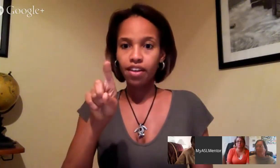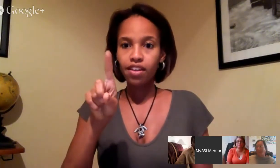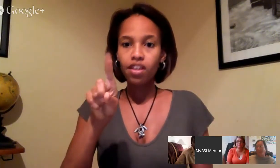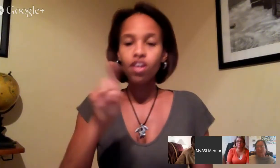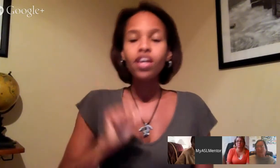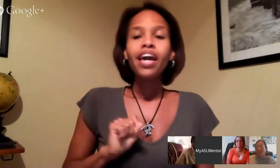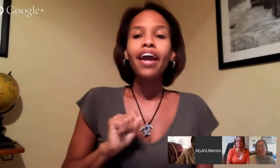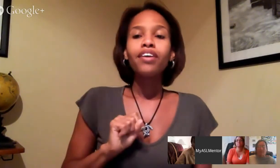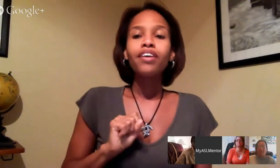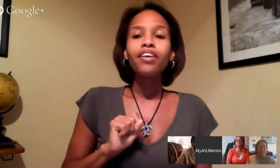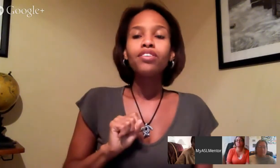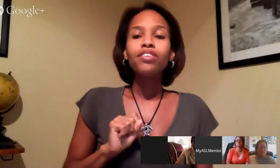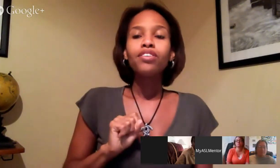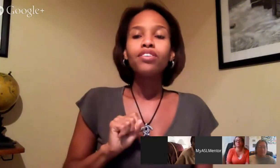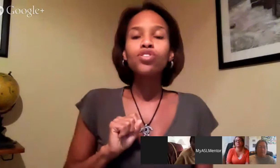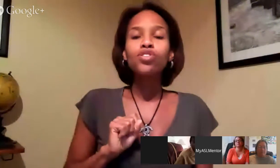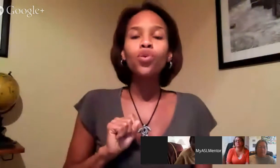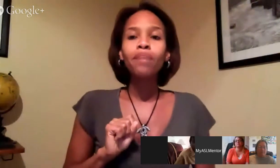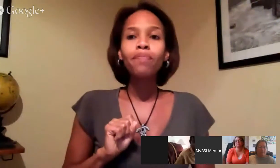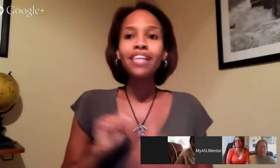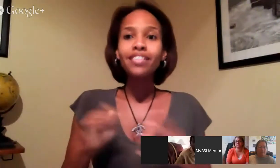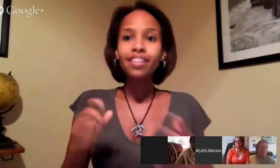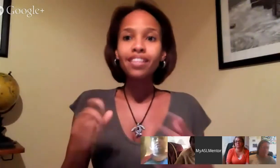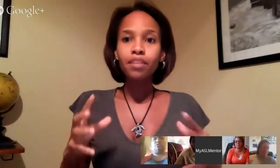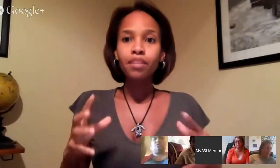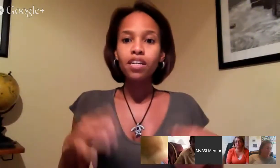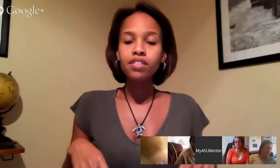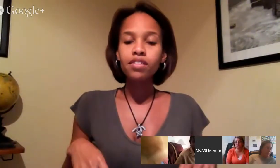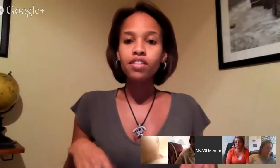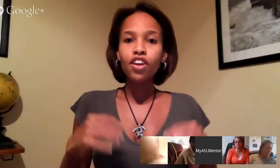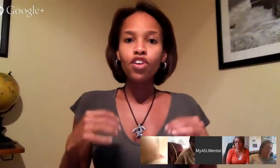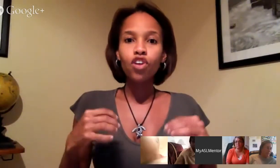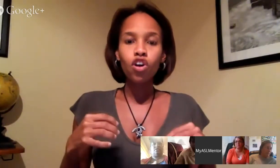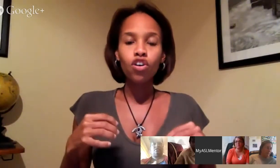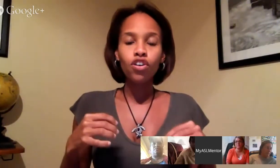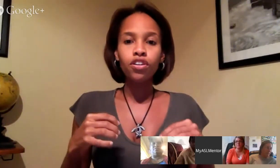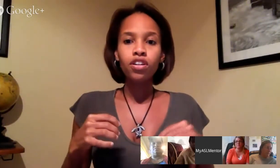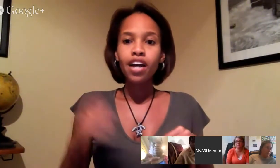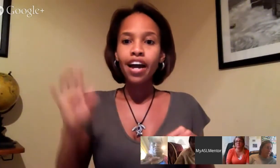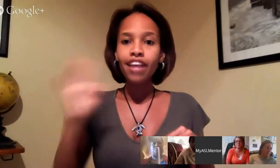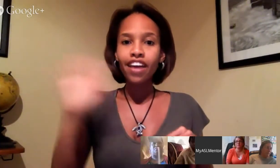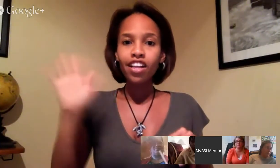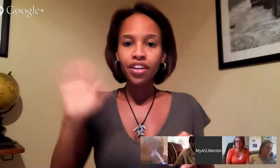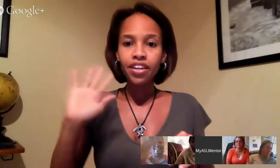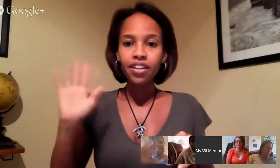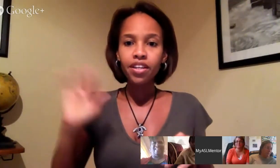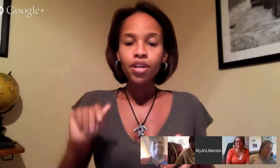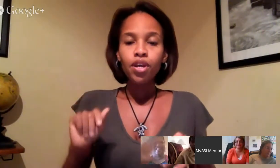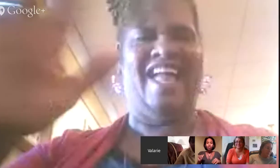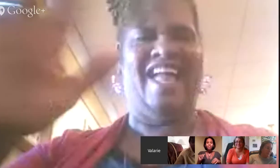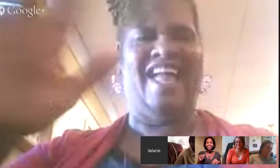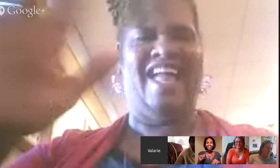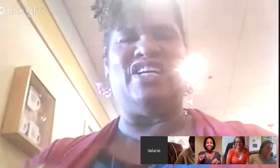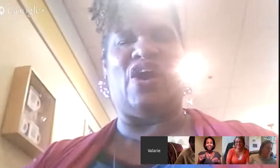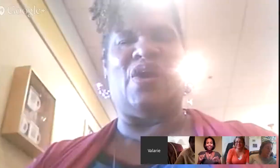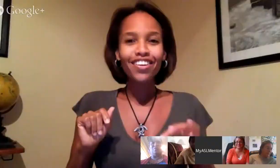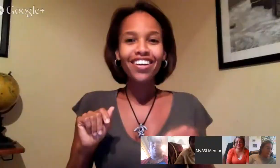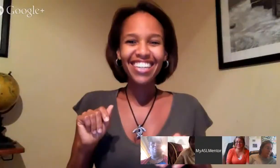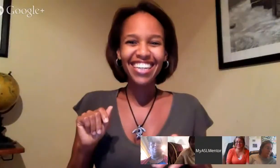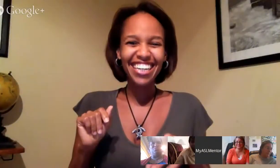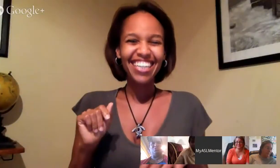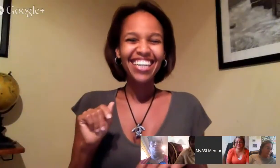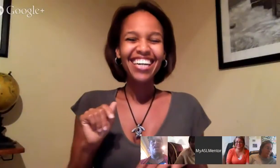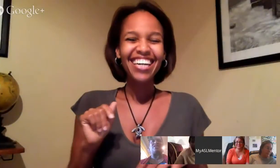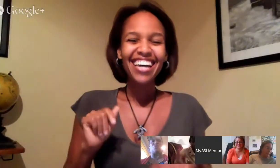okay? And so basically, because there are, hi Valerie, because hey,